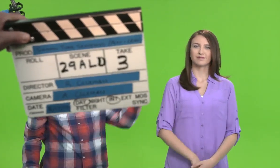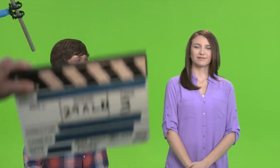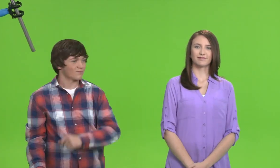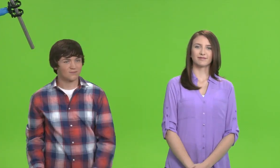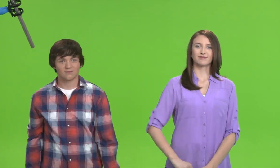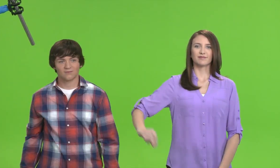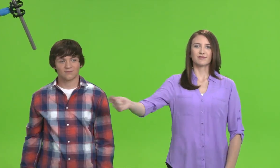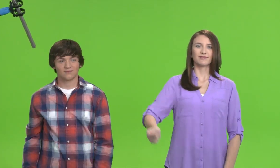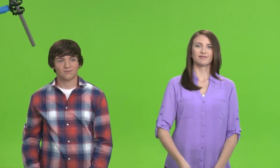it.